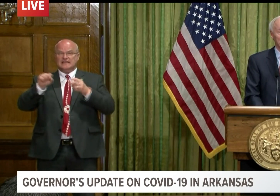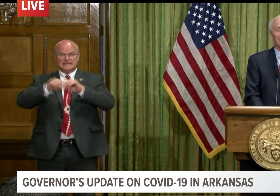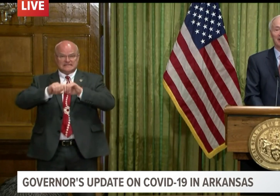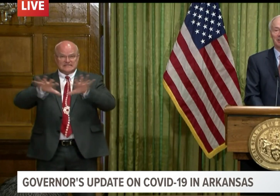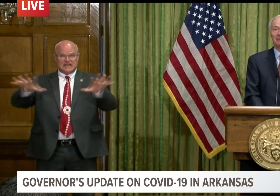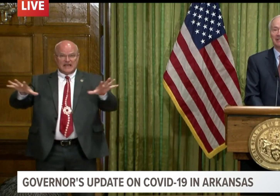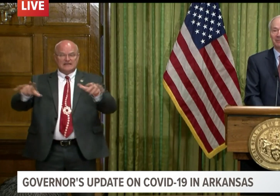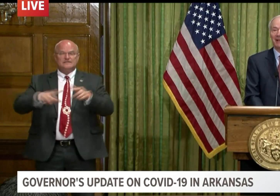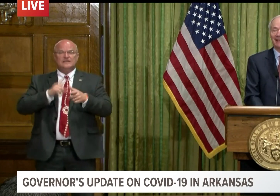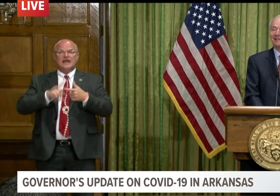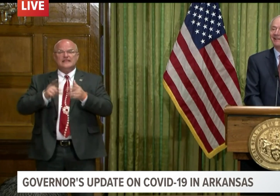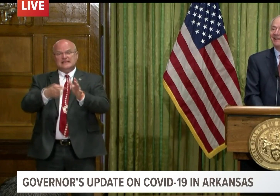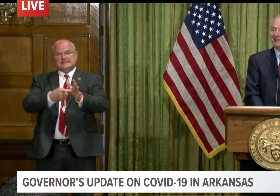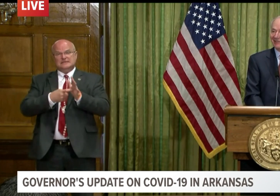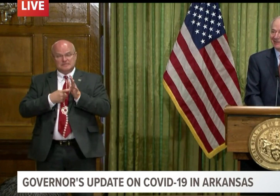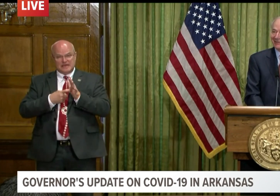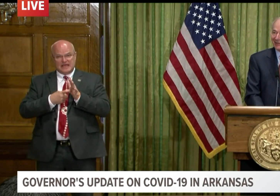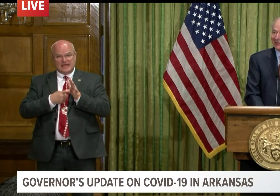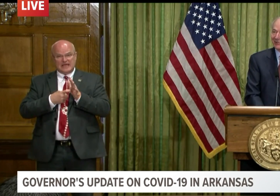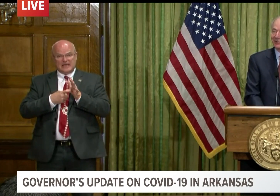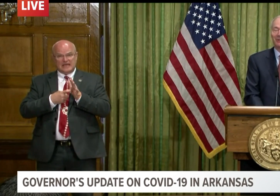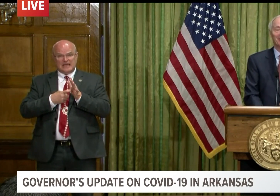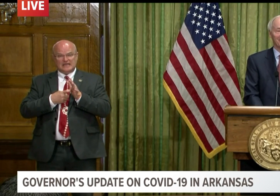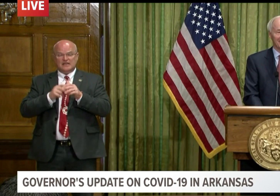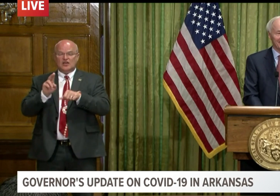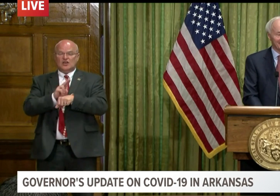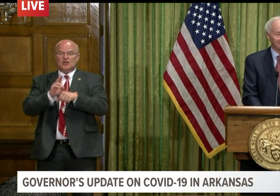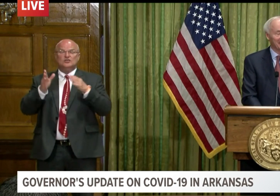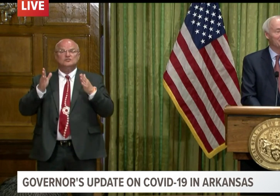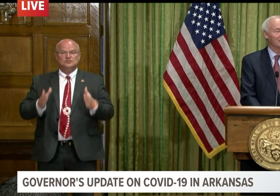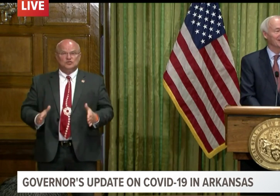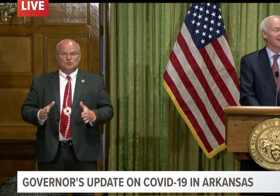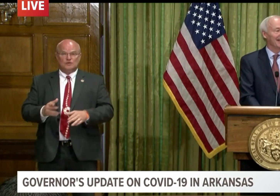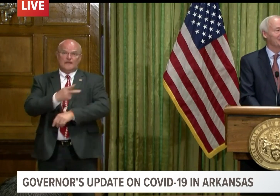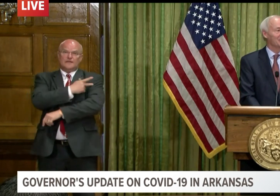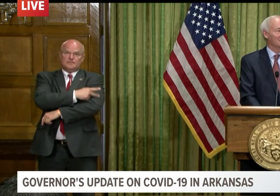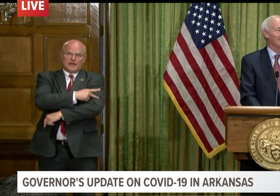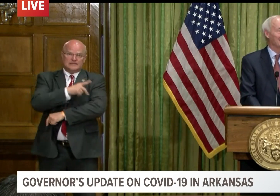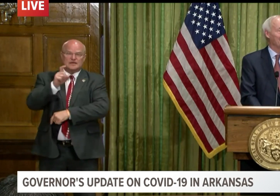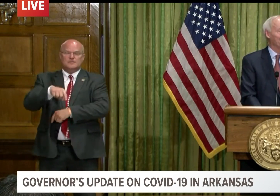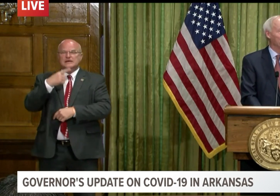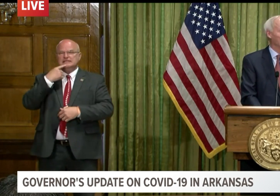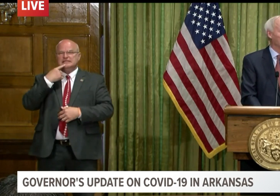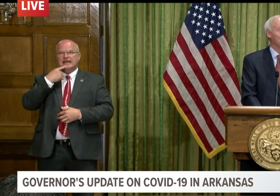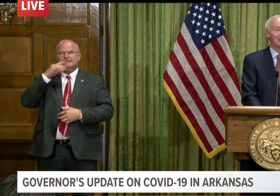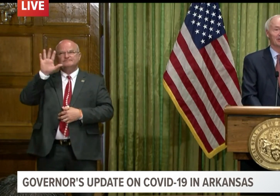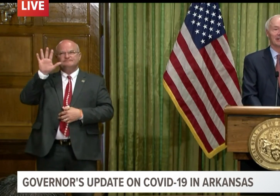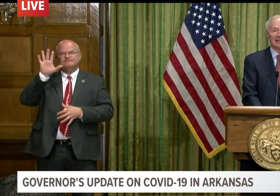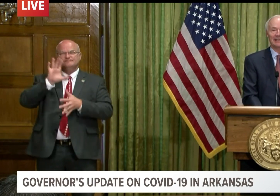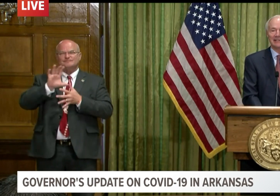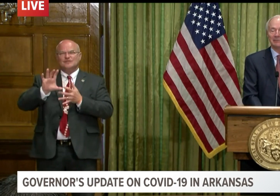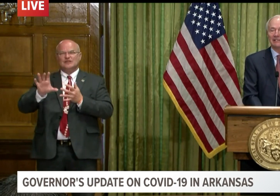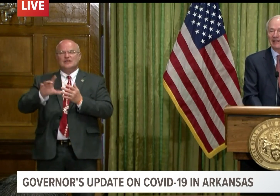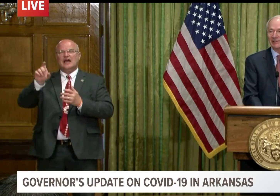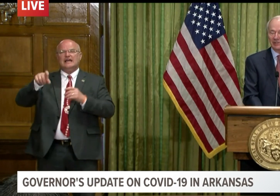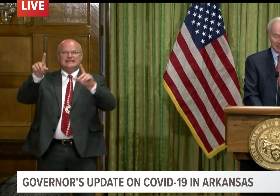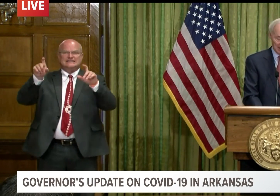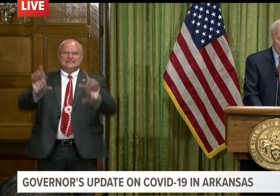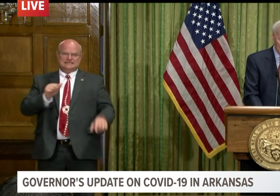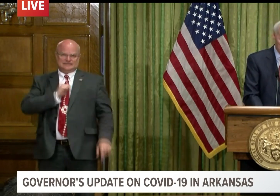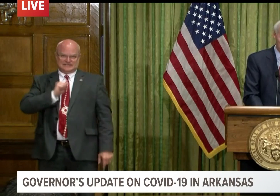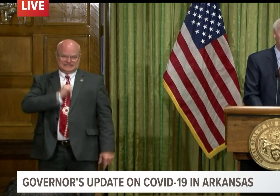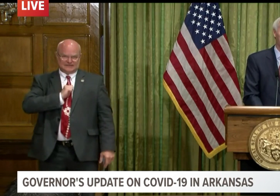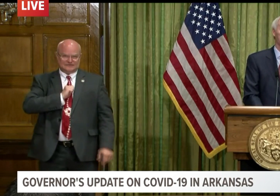then secondly, there has to be a demand. The consumer, the patient, has to say, I fit the criteria and I need to be